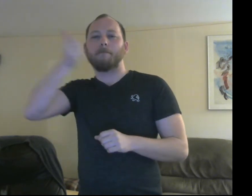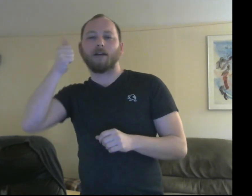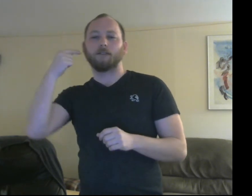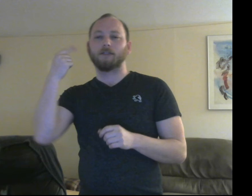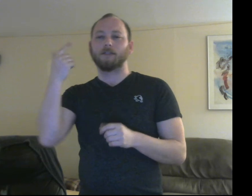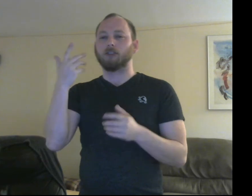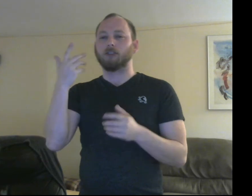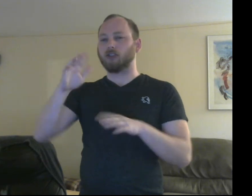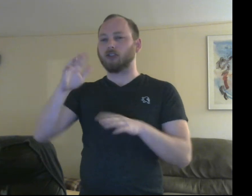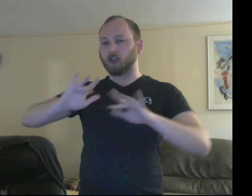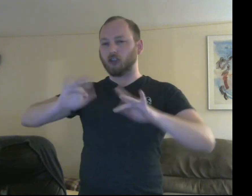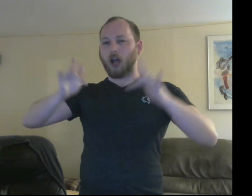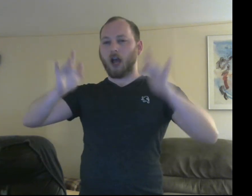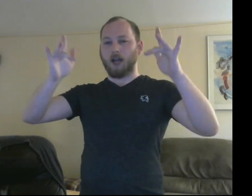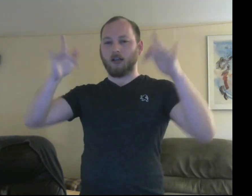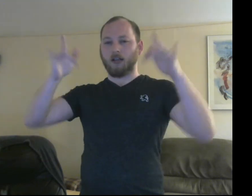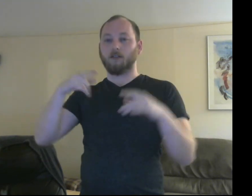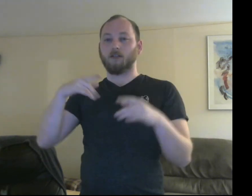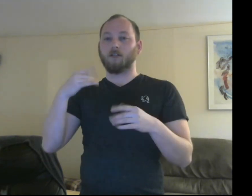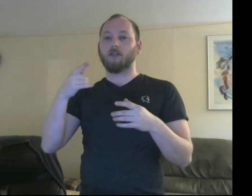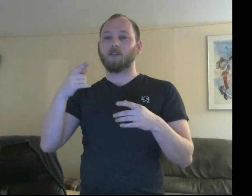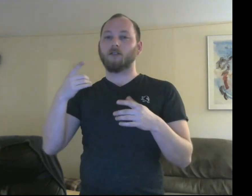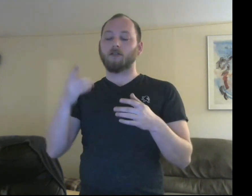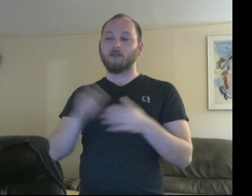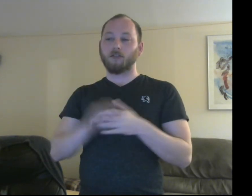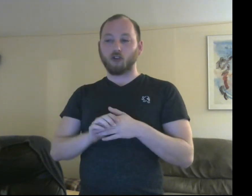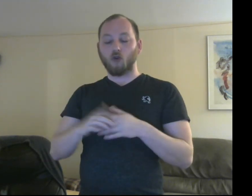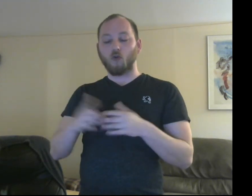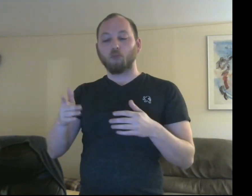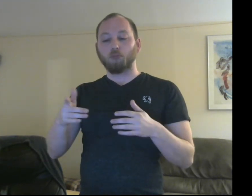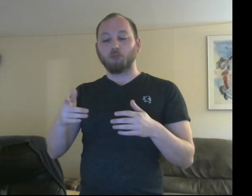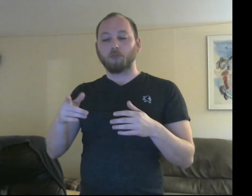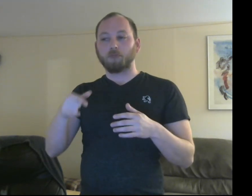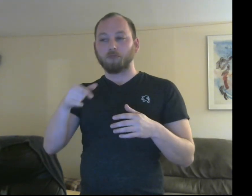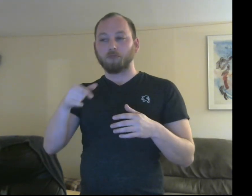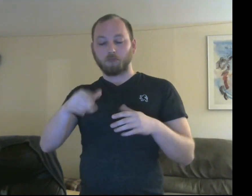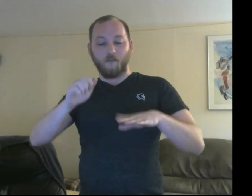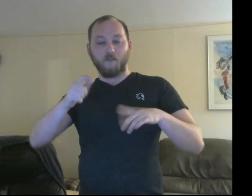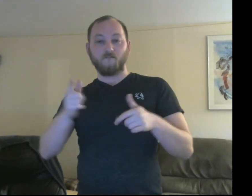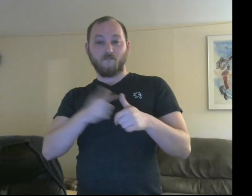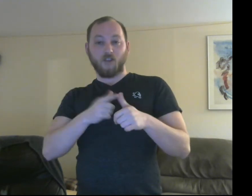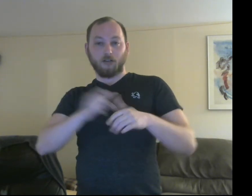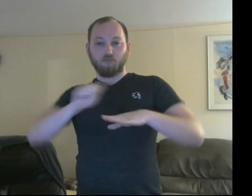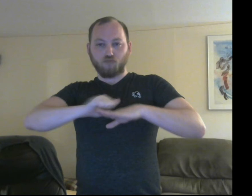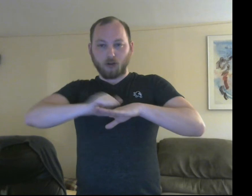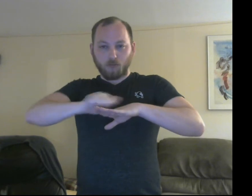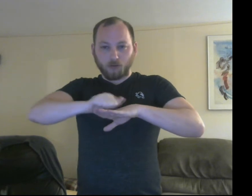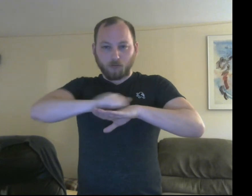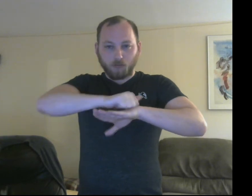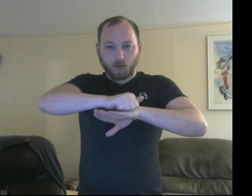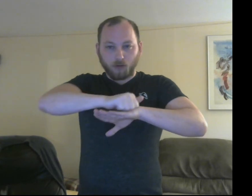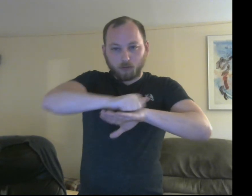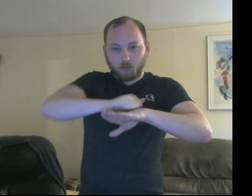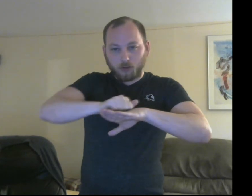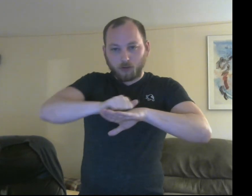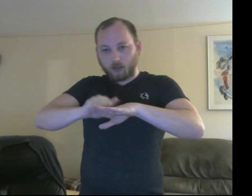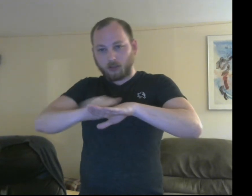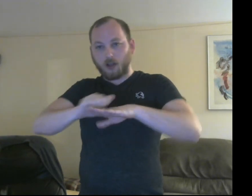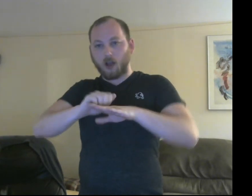when you're all finished. It's all brushed up, all the dirt's off of it. Next step is going to be to apply